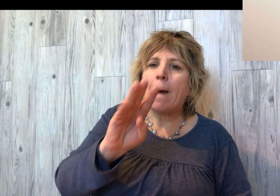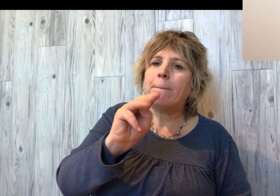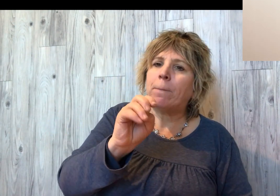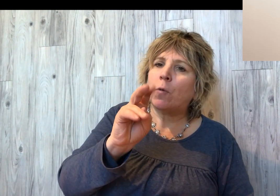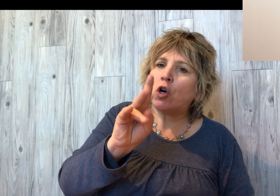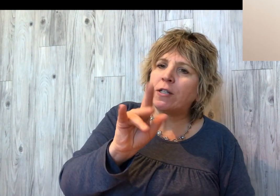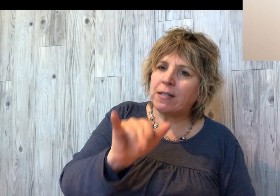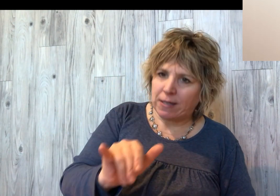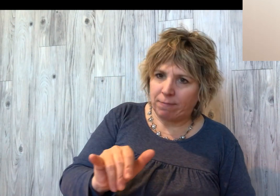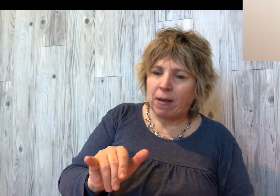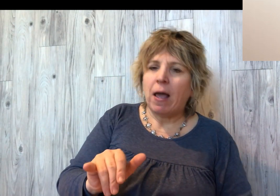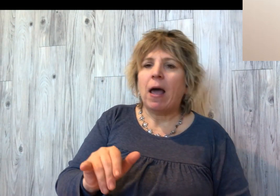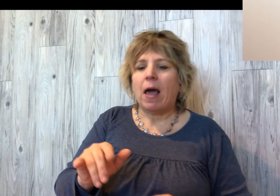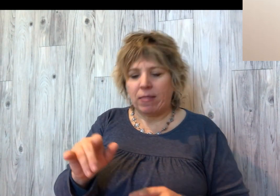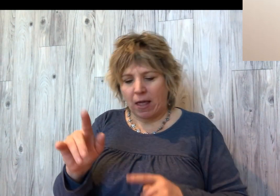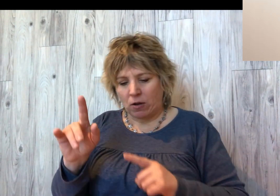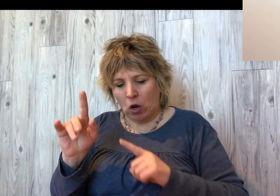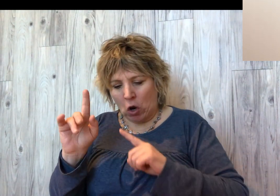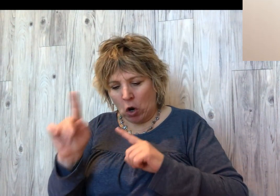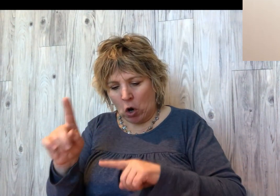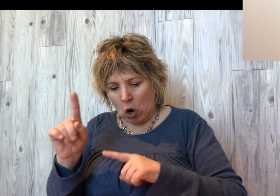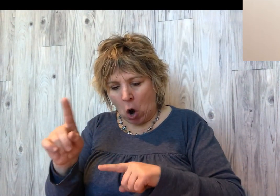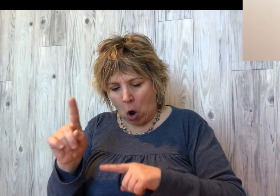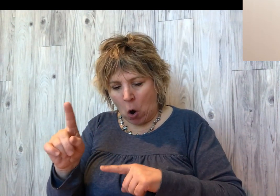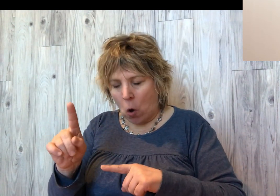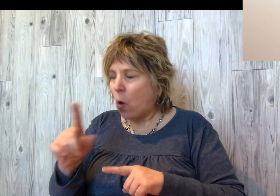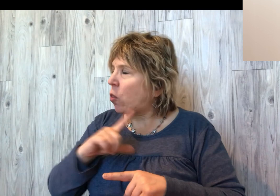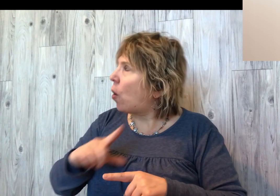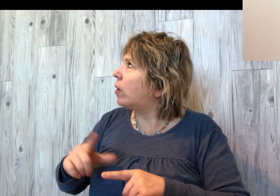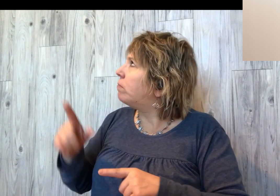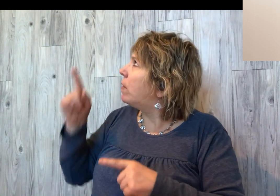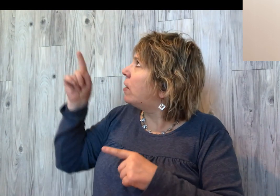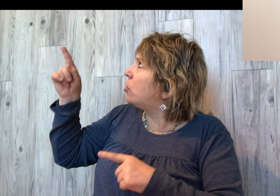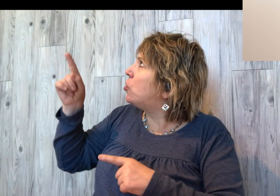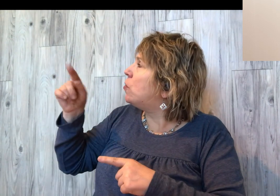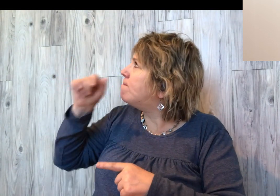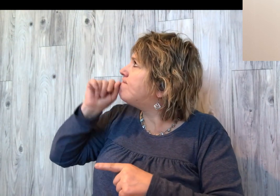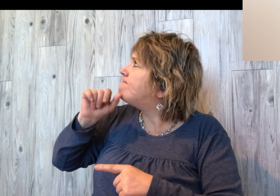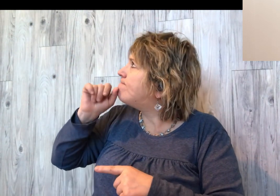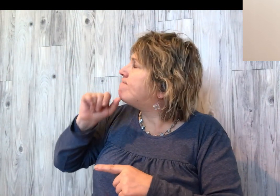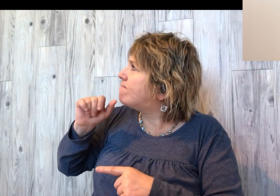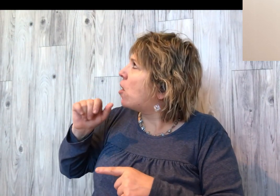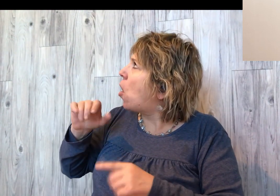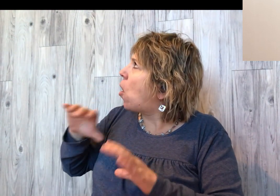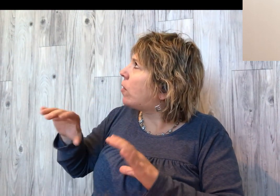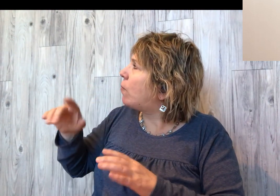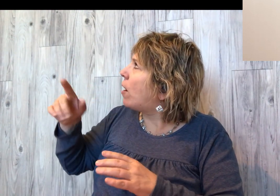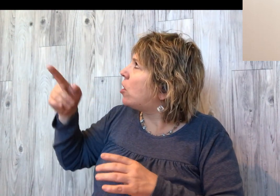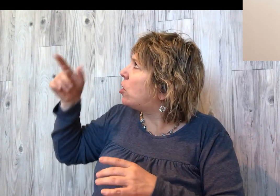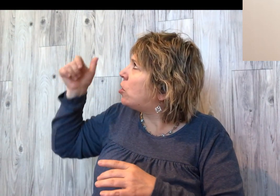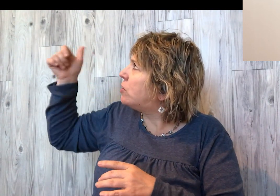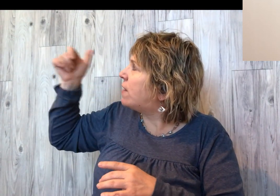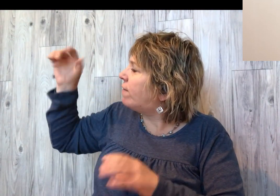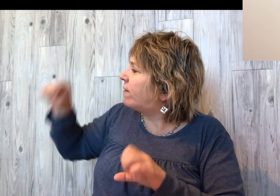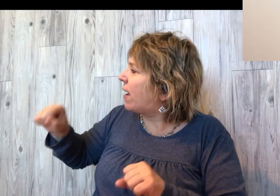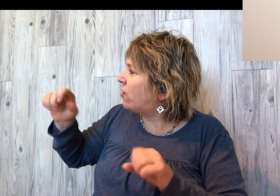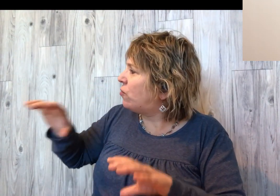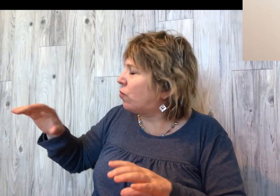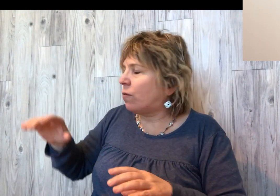mercy. And then go, you know what, Lord? I'm going to let you deal with them. Only you can heal them.